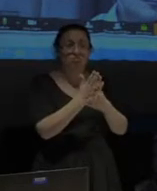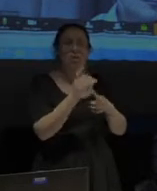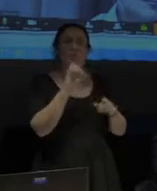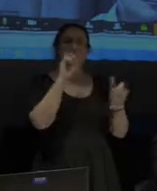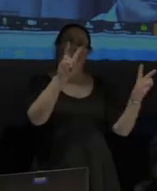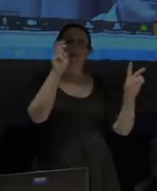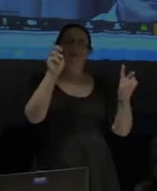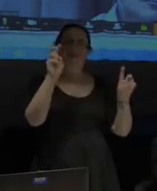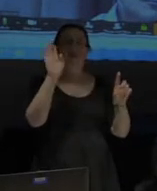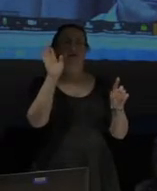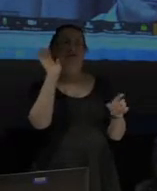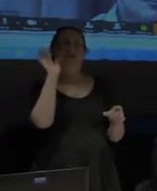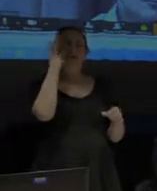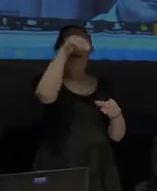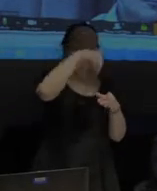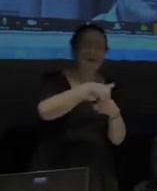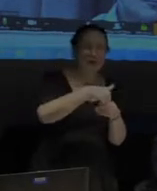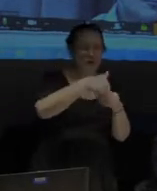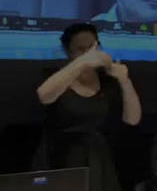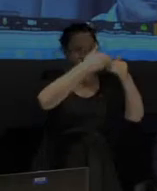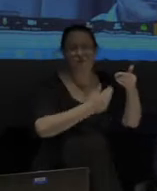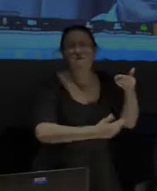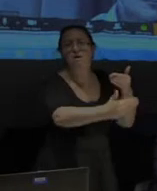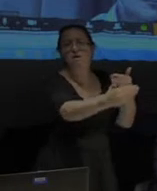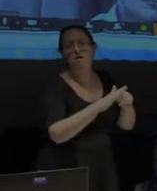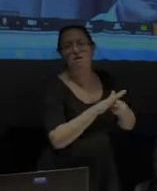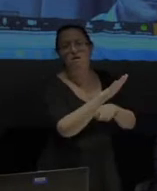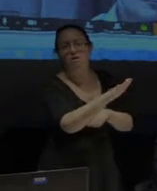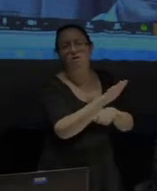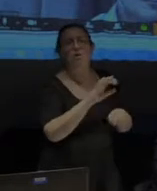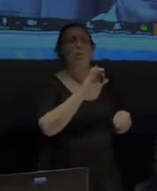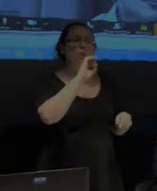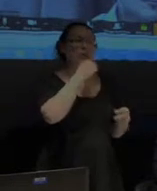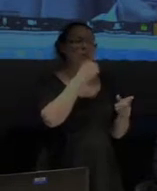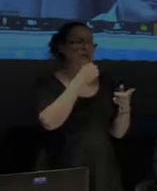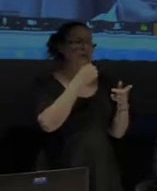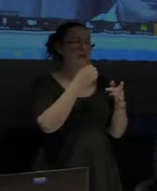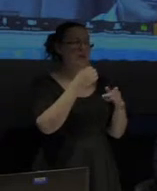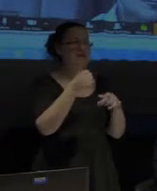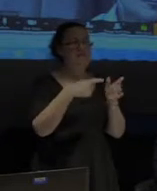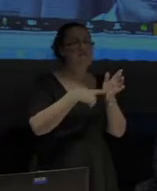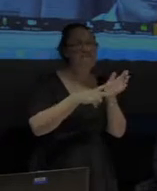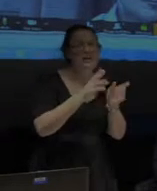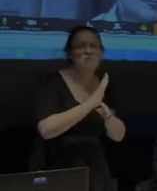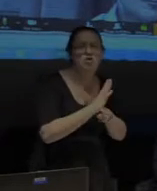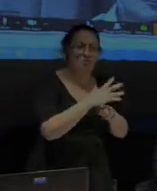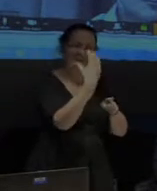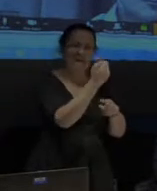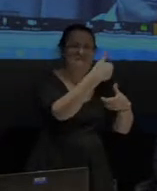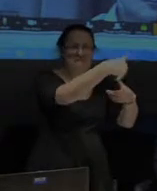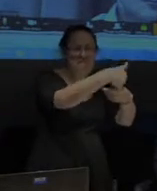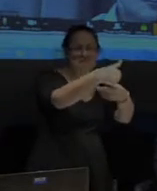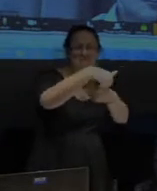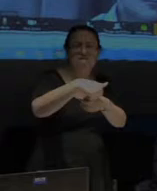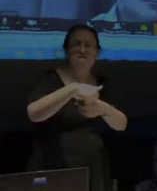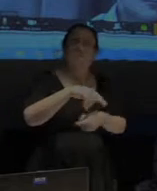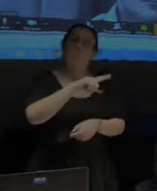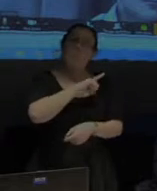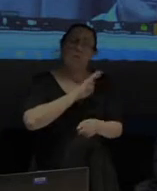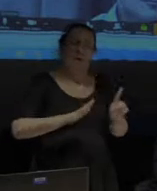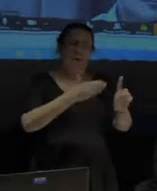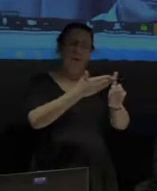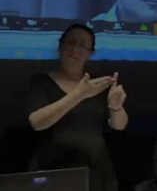be TV adverts and there'll be plot lines in some of the soaps and so on and so forth, because of the commitment to deliver 3 million apprenticeships